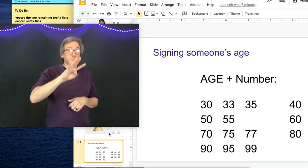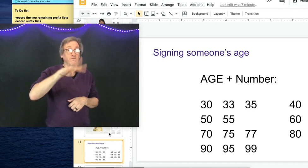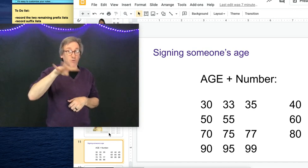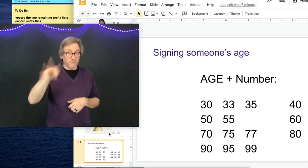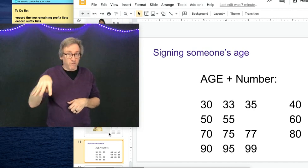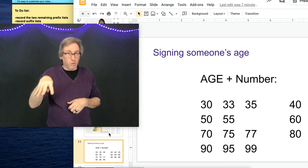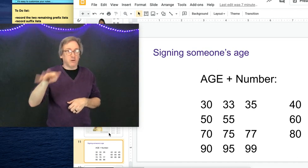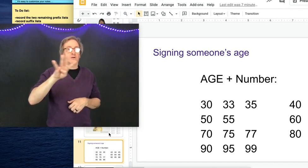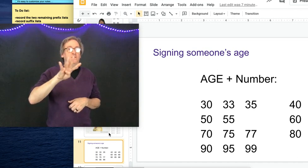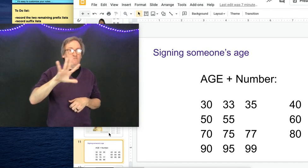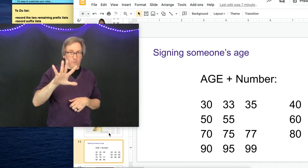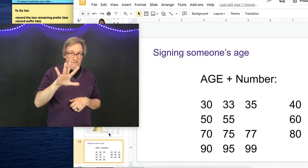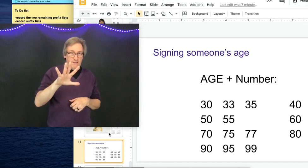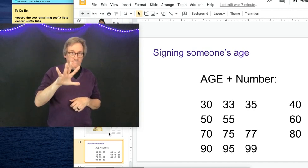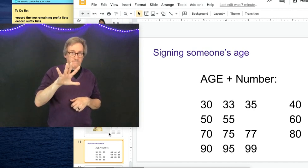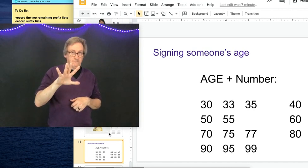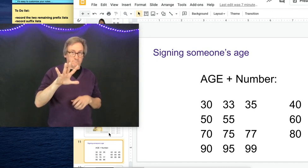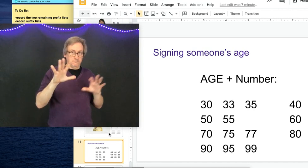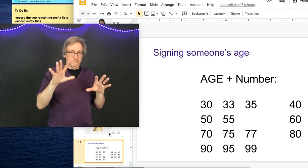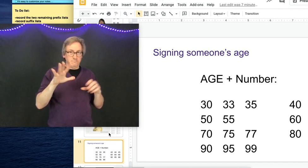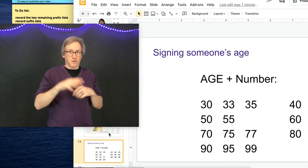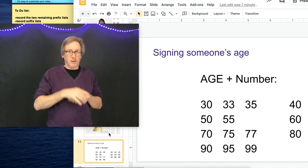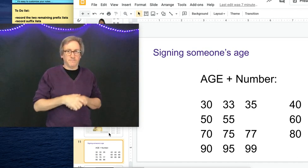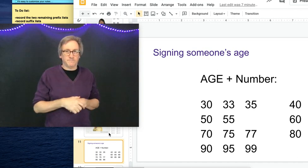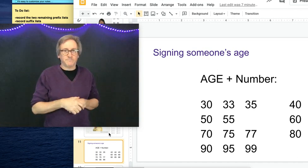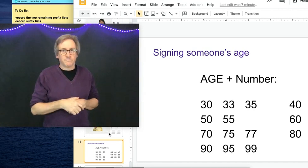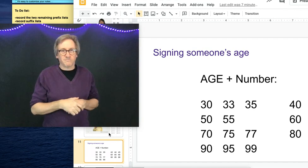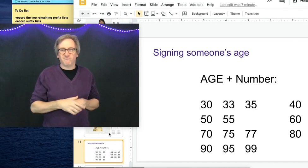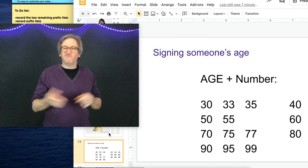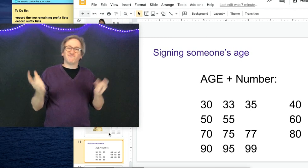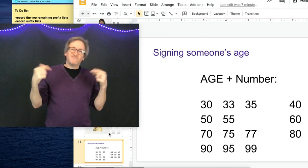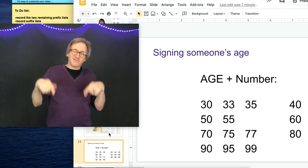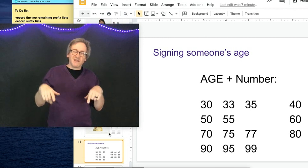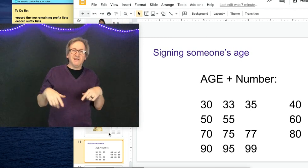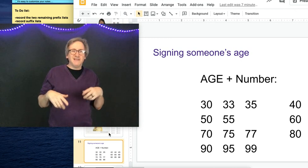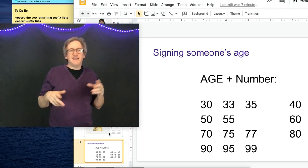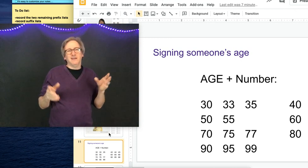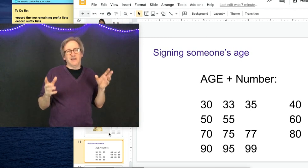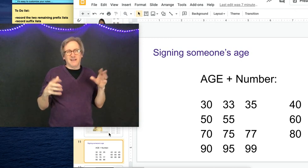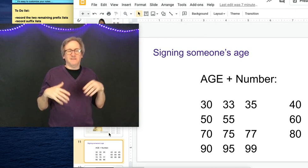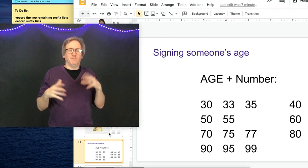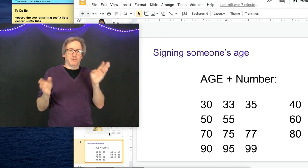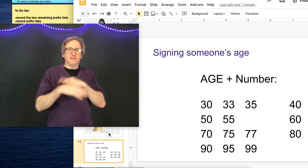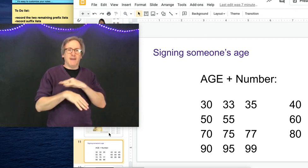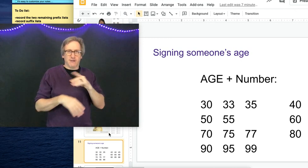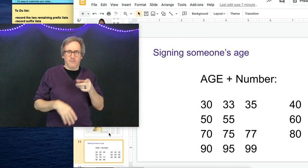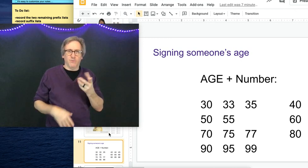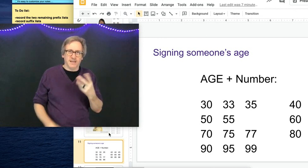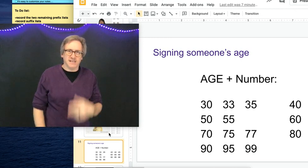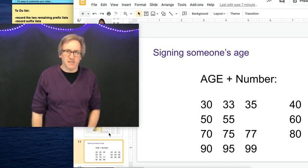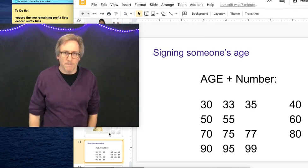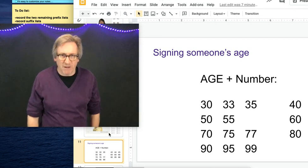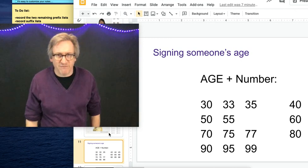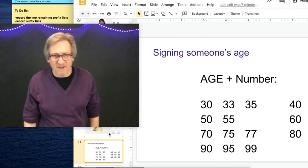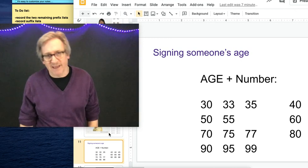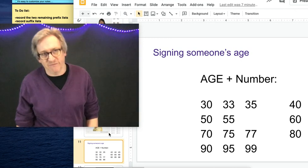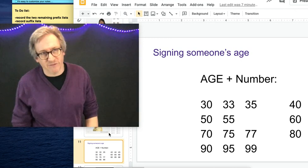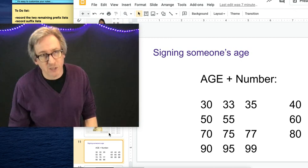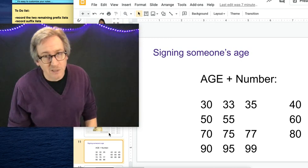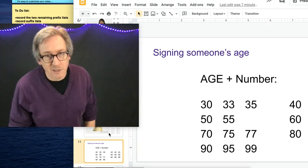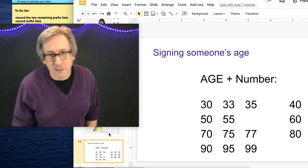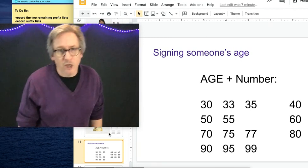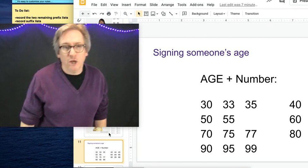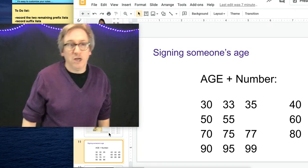40, 44, 45. All right. Then I break the pattern up when it gets above